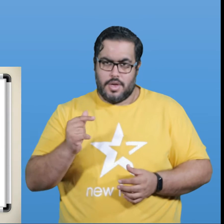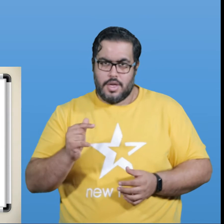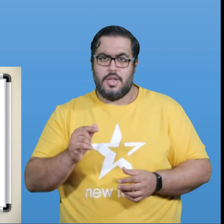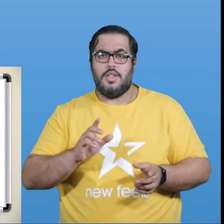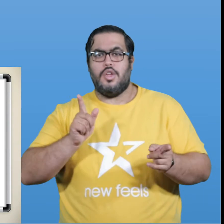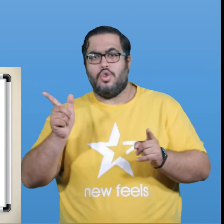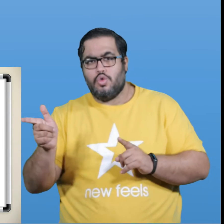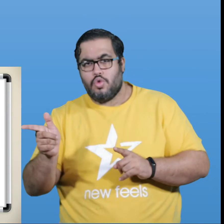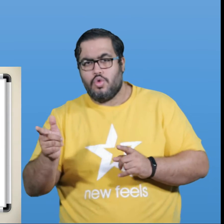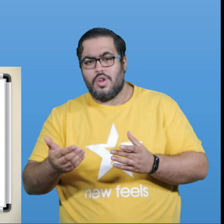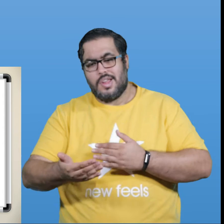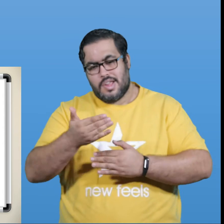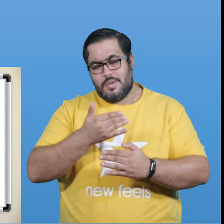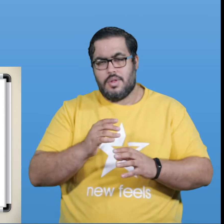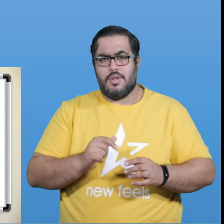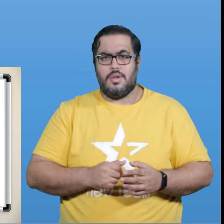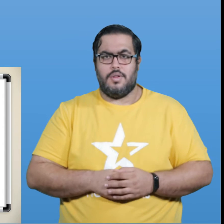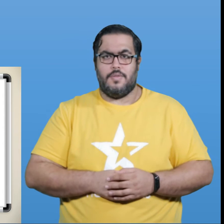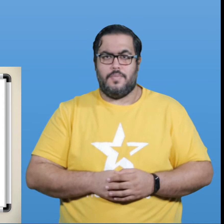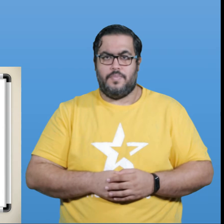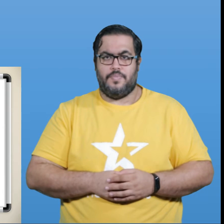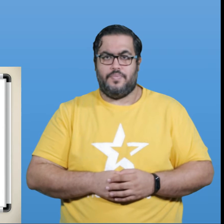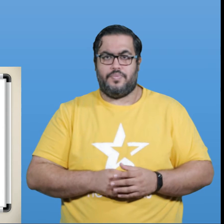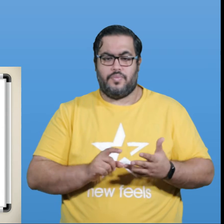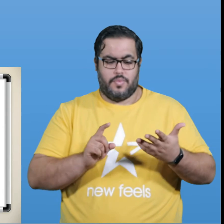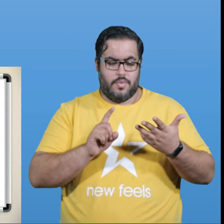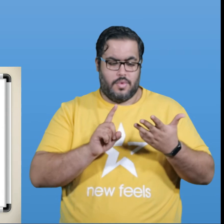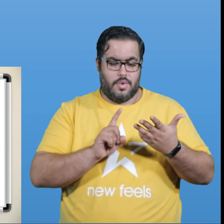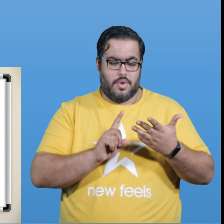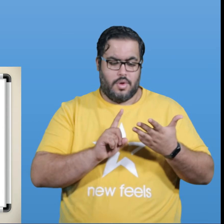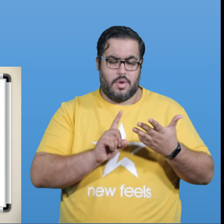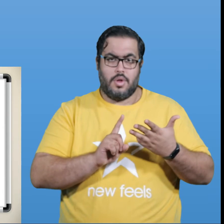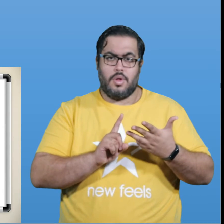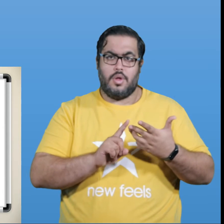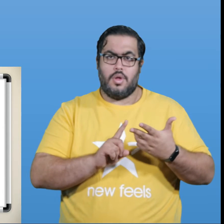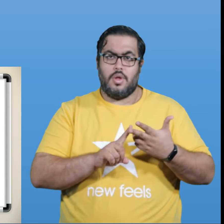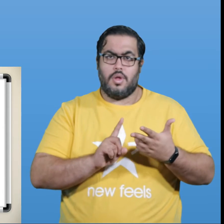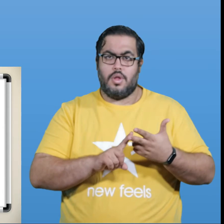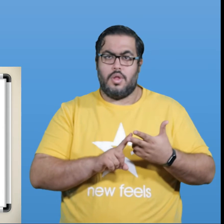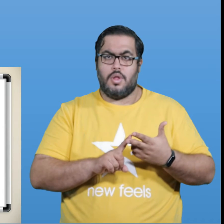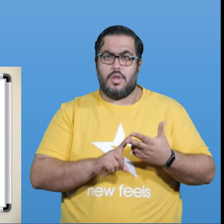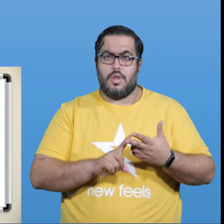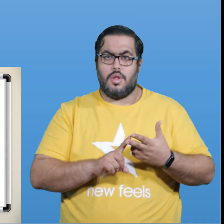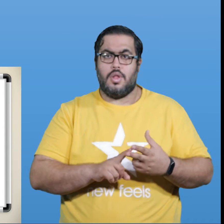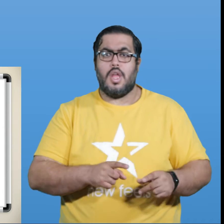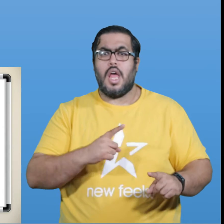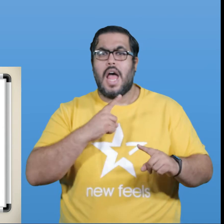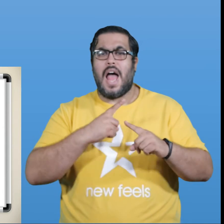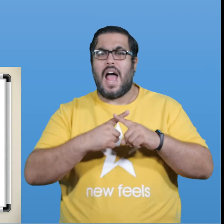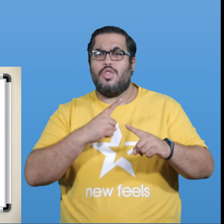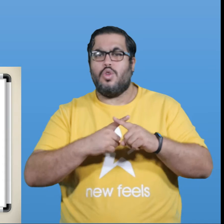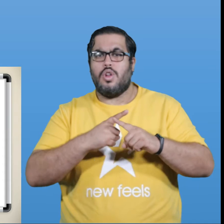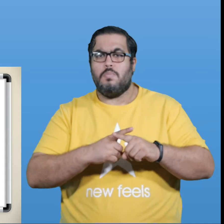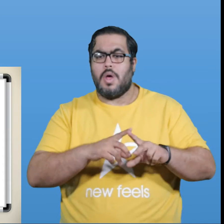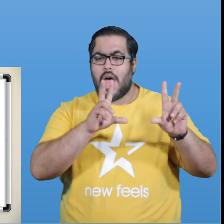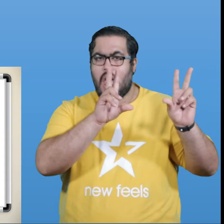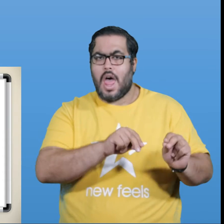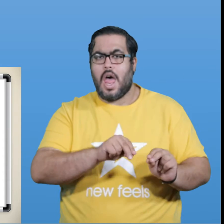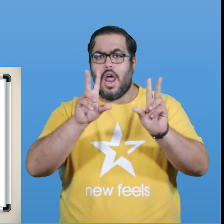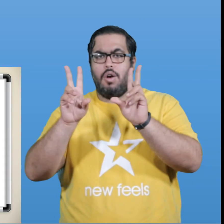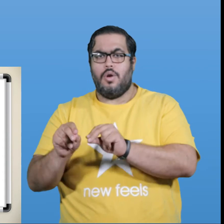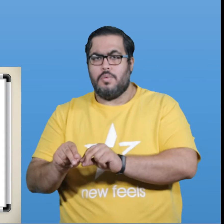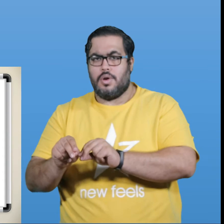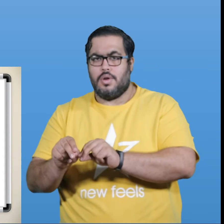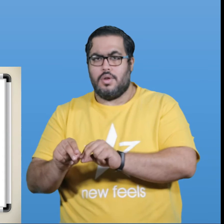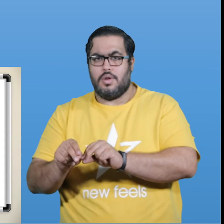shower itself. Question number 3, the antonym of the word replica in paragraph number 1 is, of course, the antonym, we want